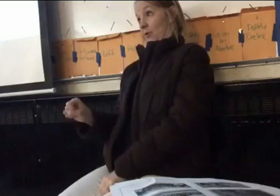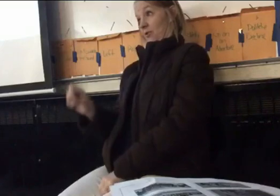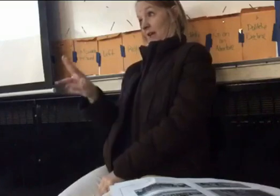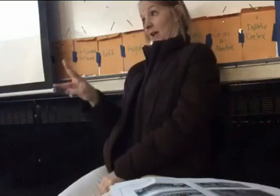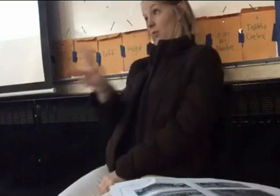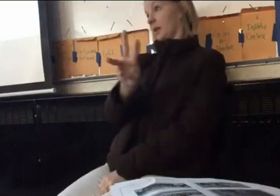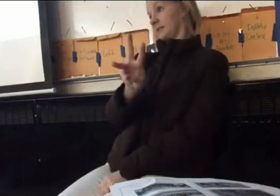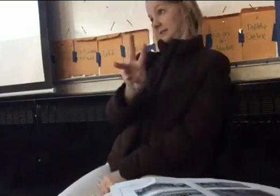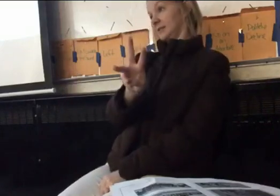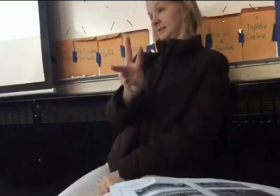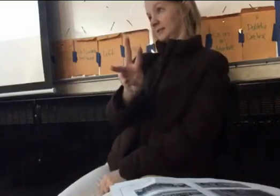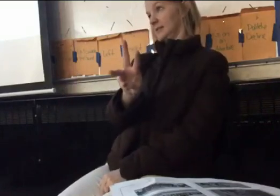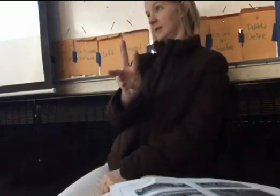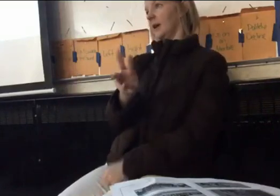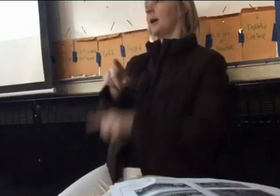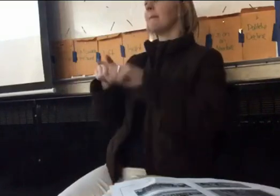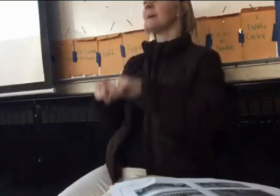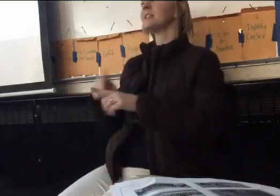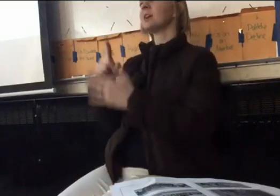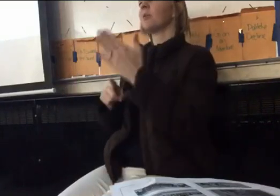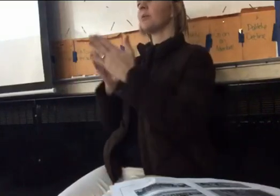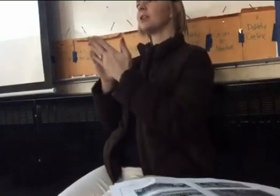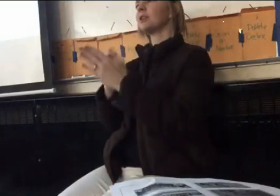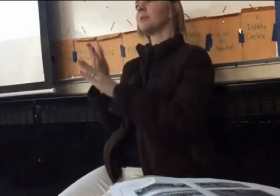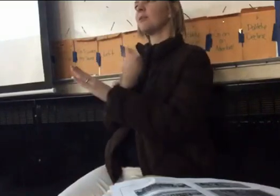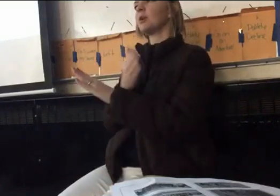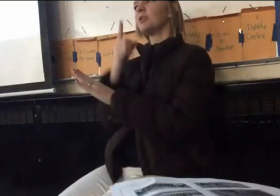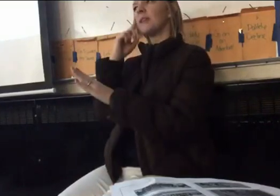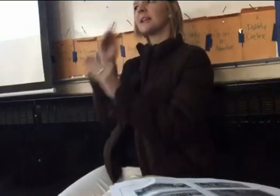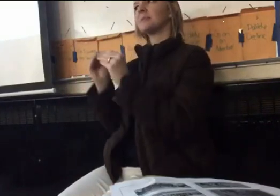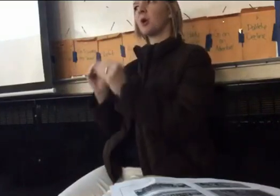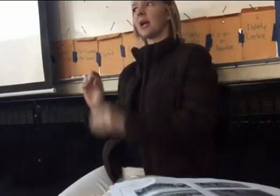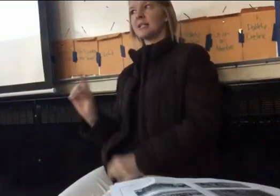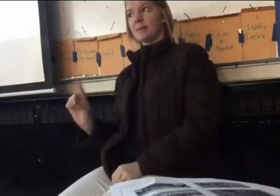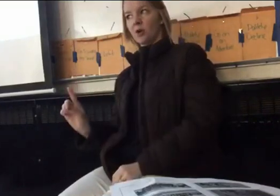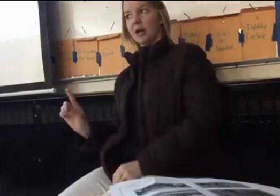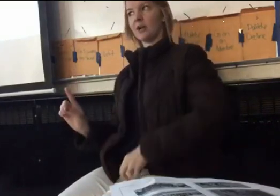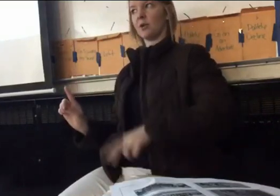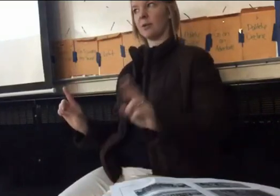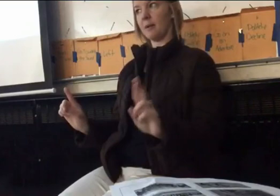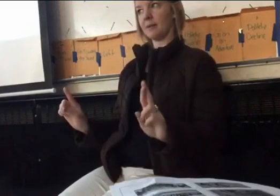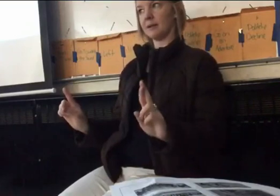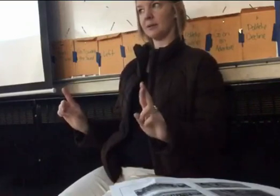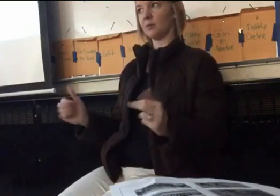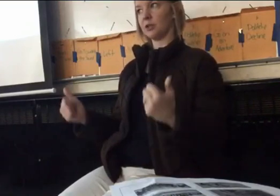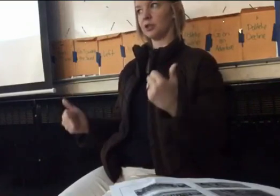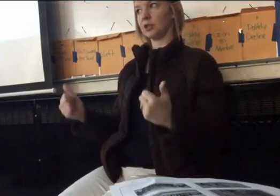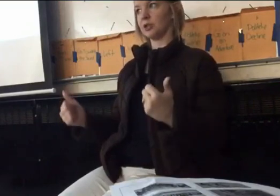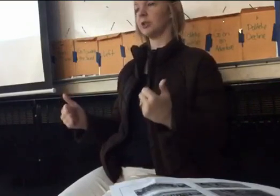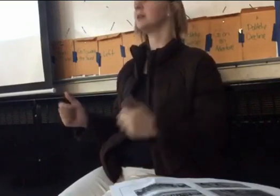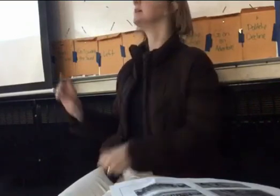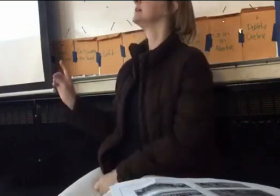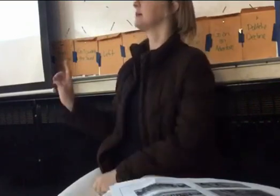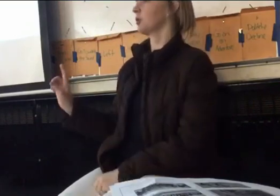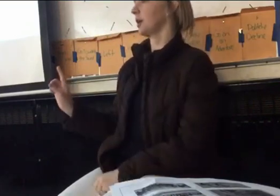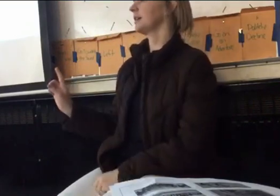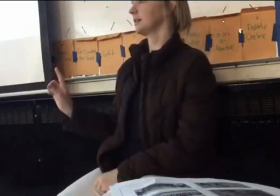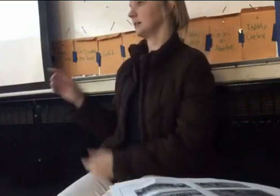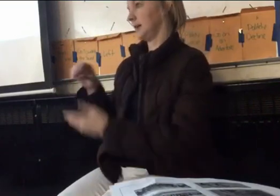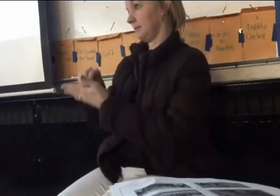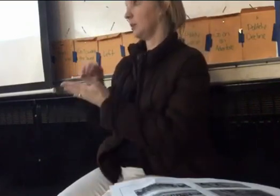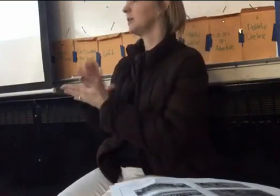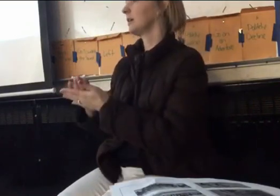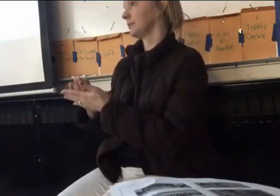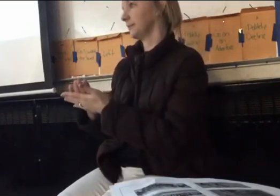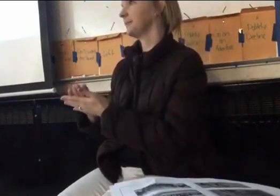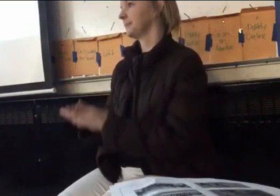West. Based on what we've learned about before, does that mean they're going to be more Democratic or Republican? Democratic, and if you'll write that next